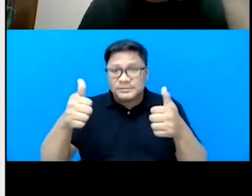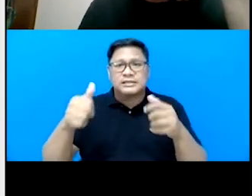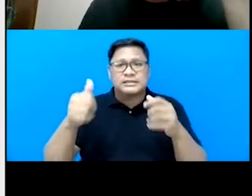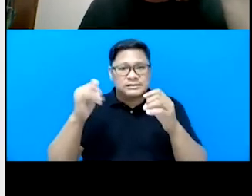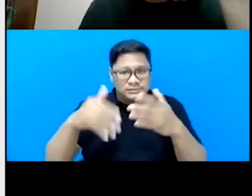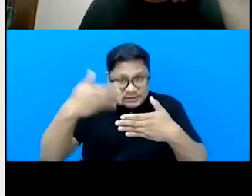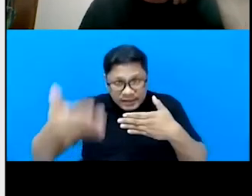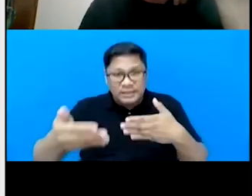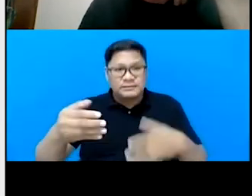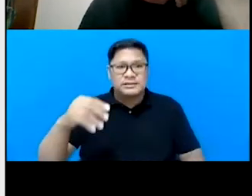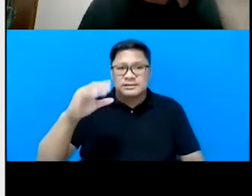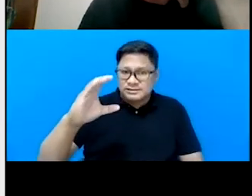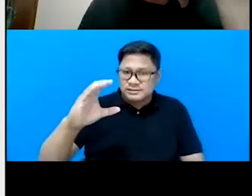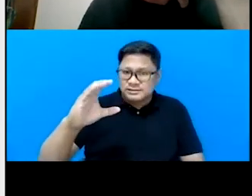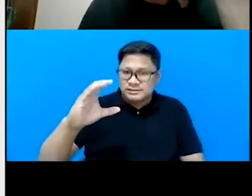C, the same.